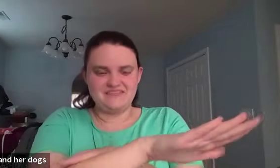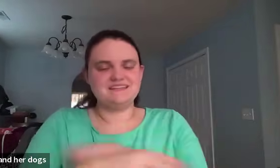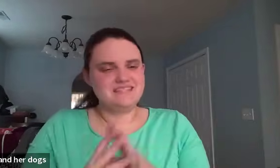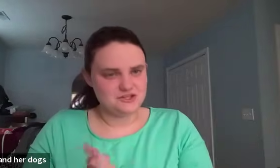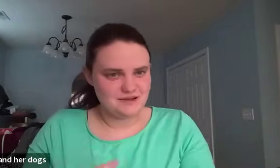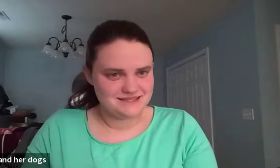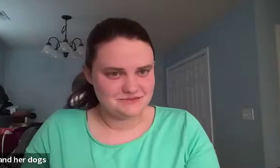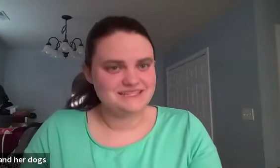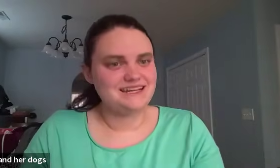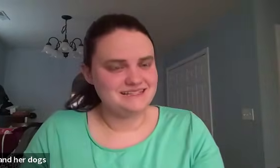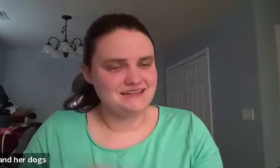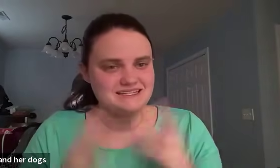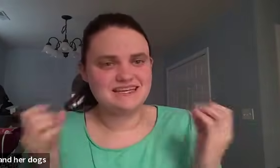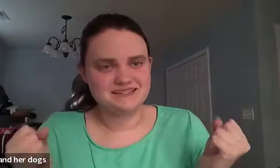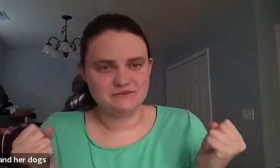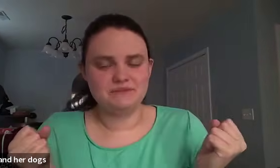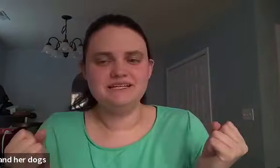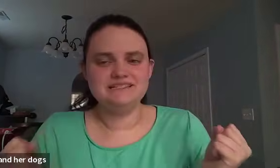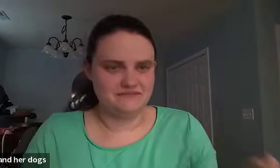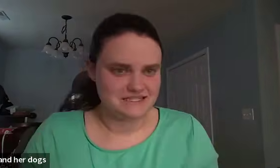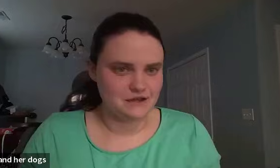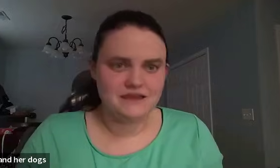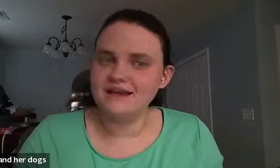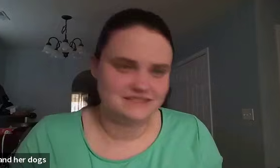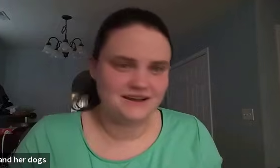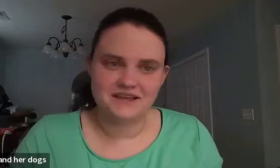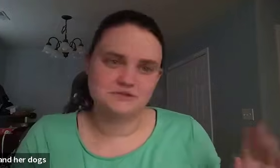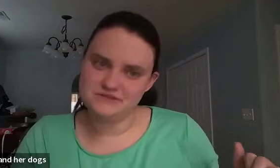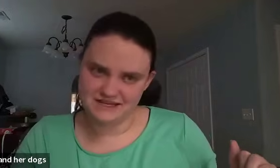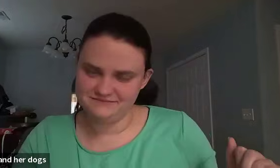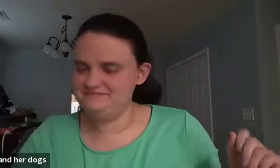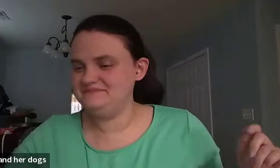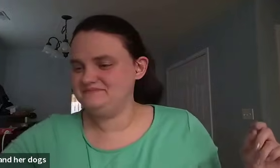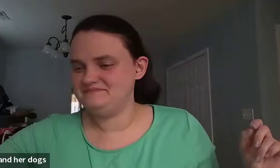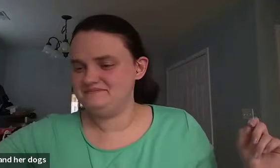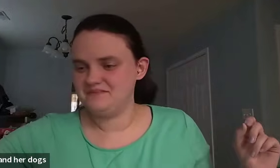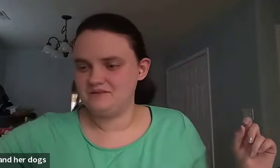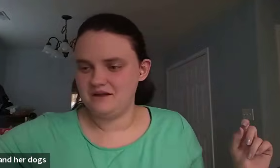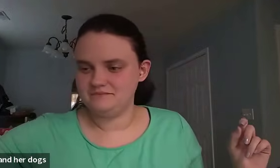And that is how you ask someone to nicely ask someone, please sign this slowly. I did not catch what you said. Okay.